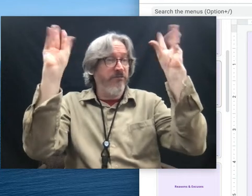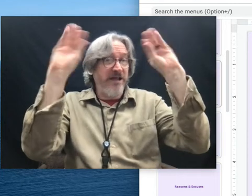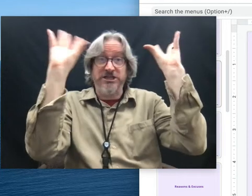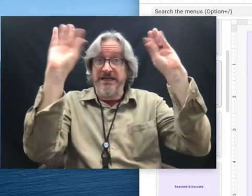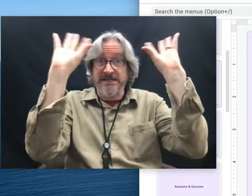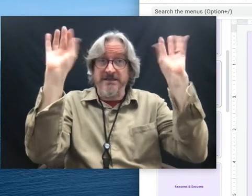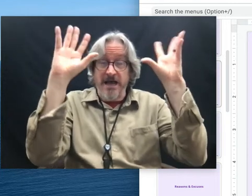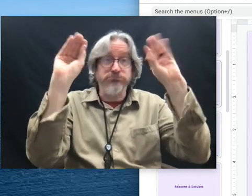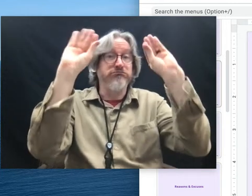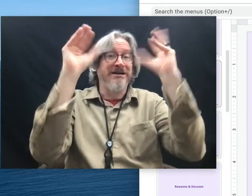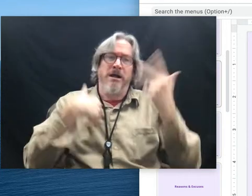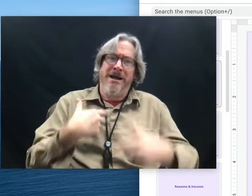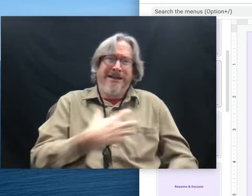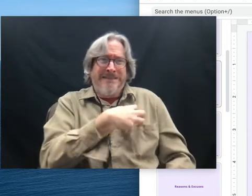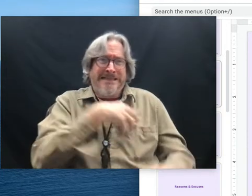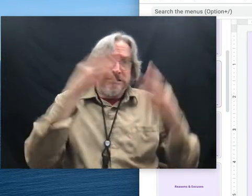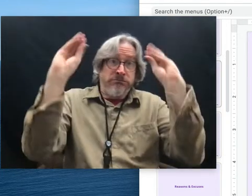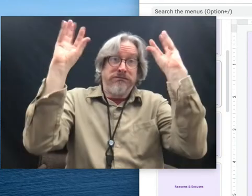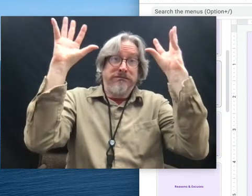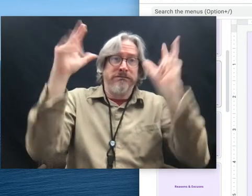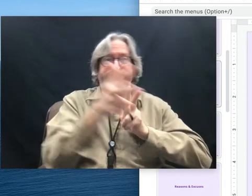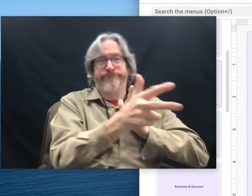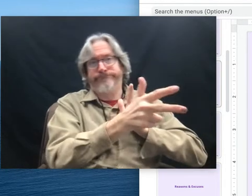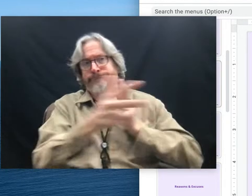the flashing lights on top.